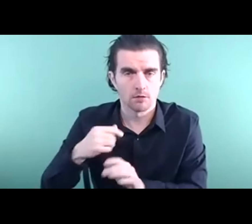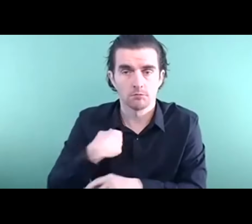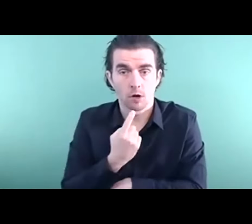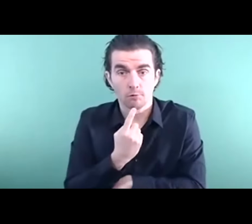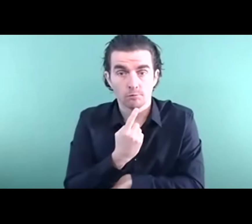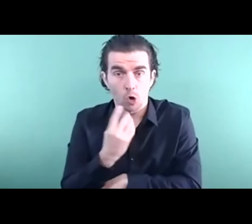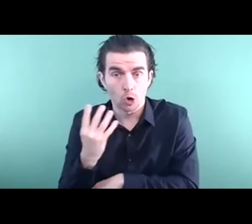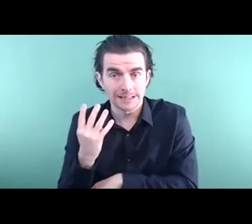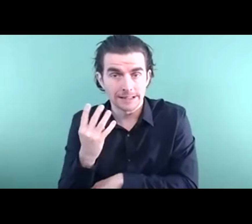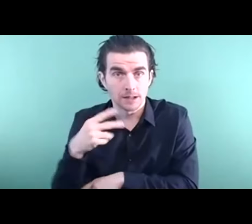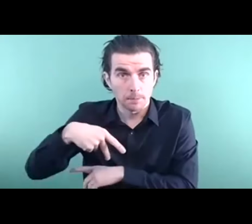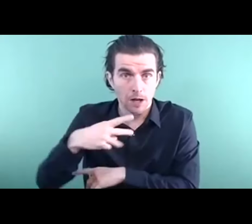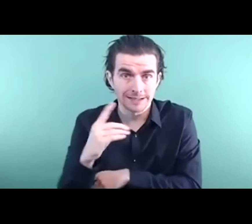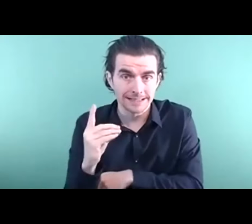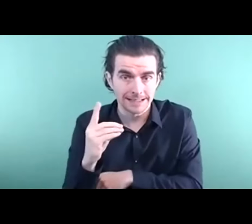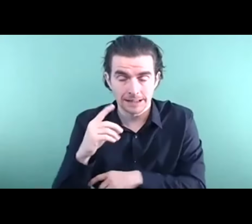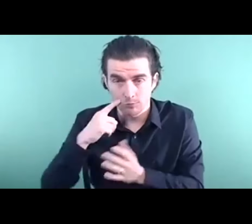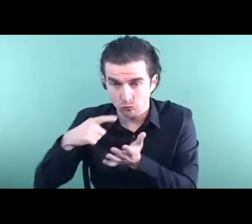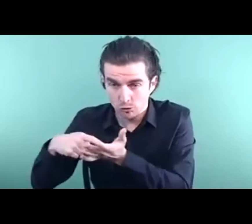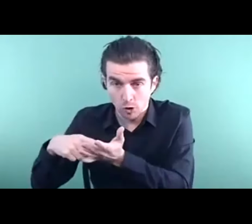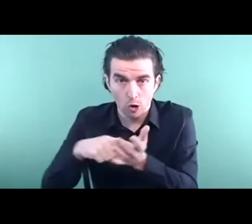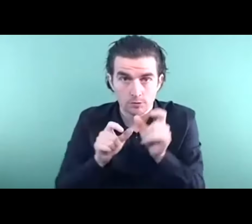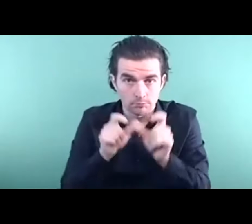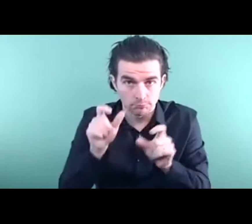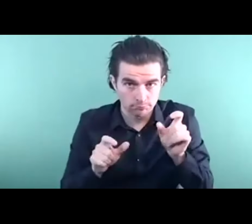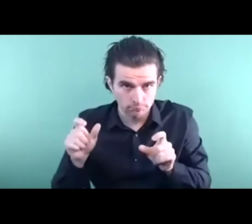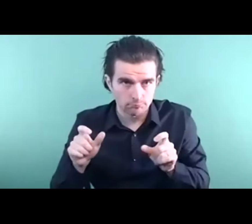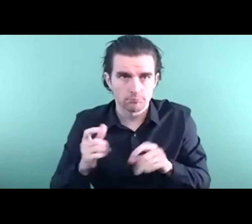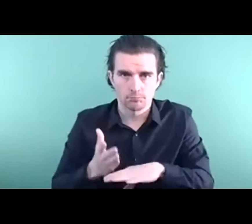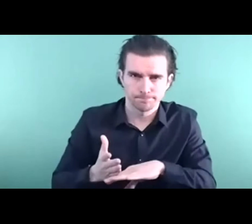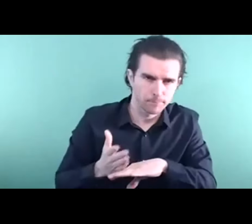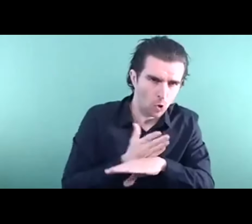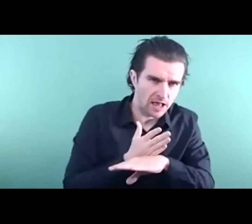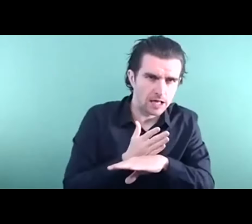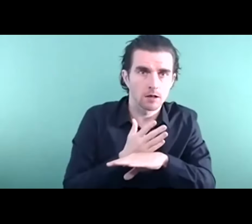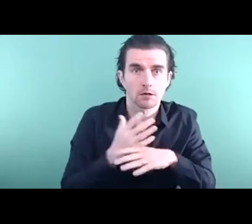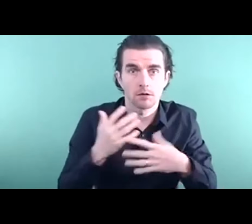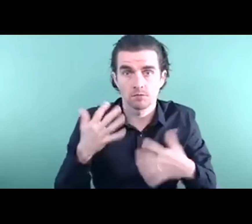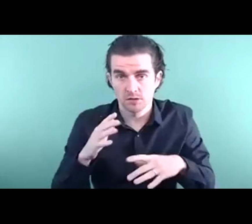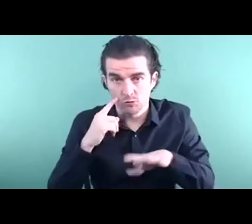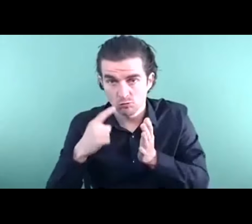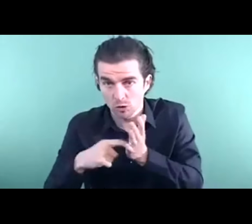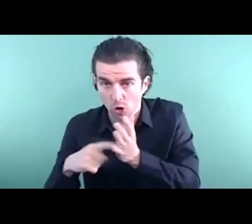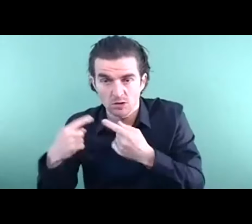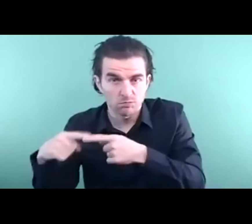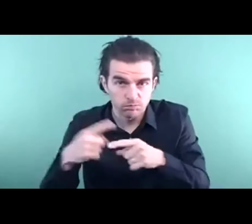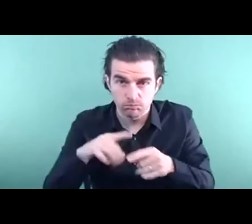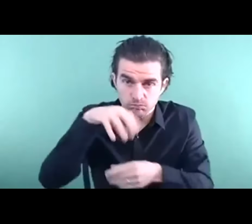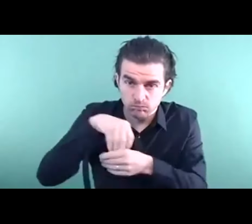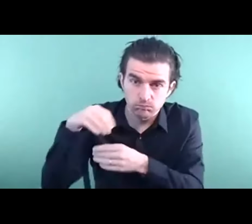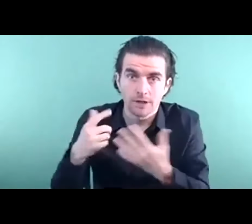have into practice. And some of the researchers are also based full-time at civil society